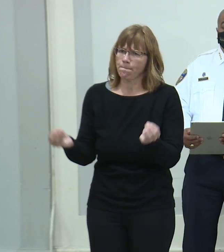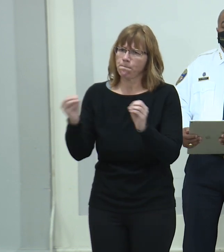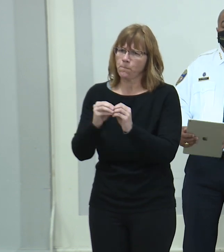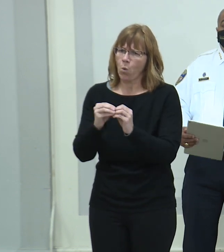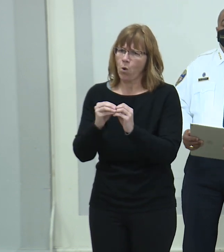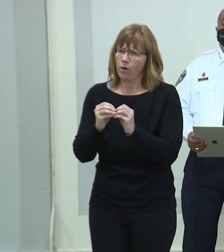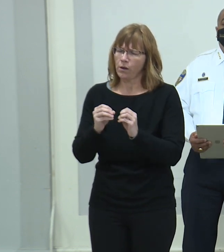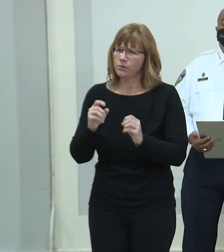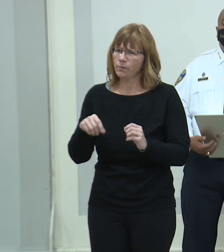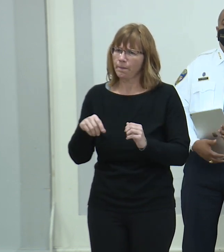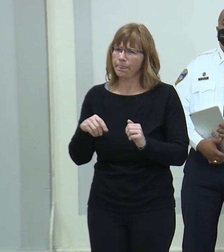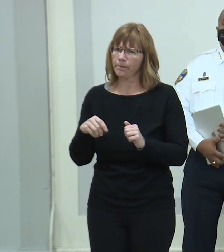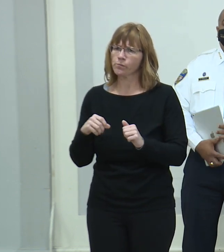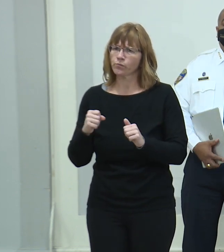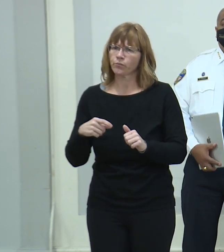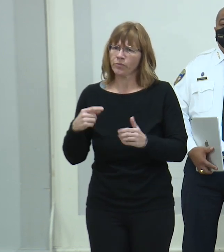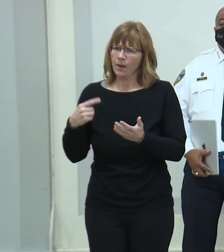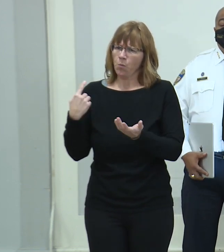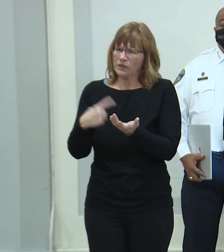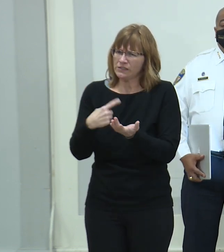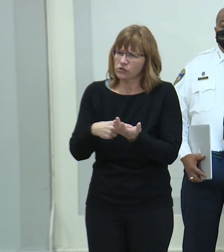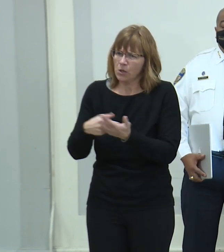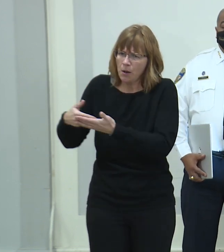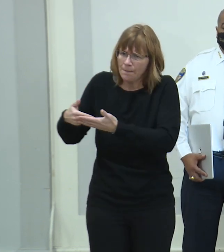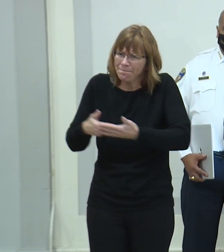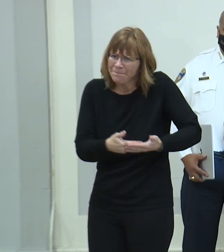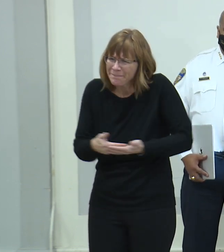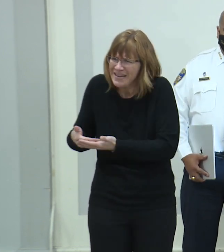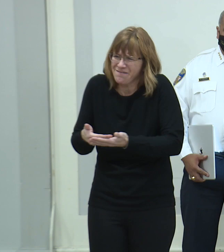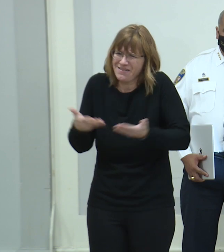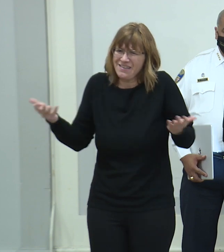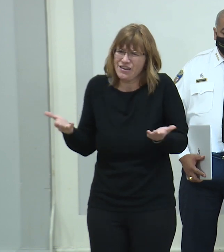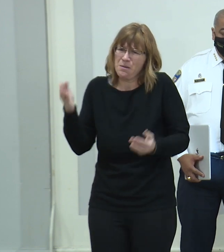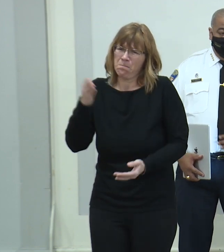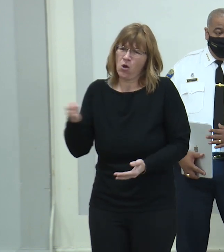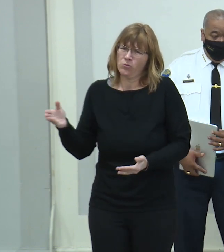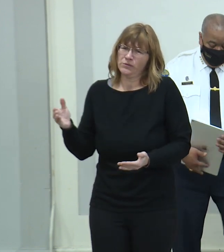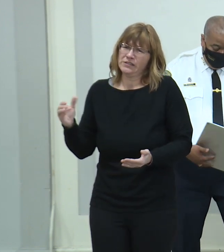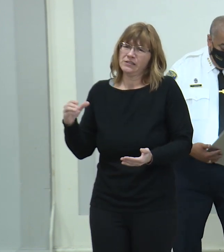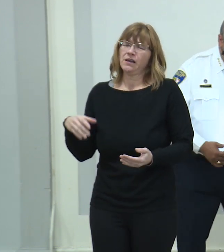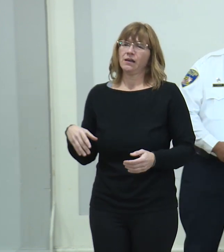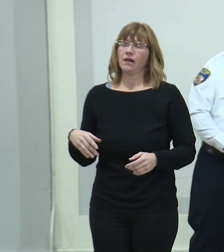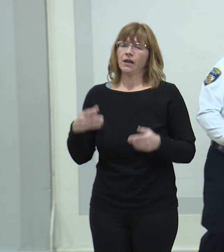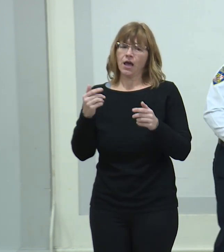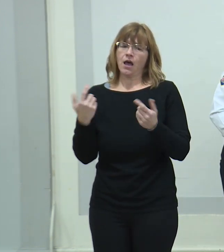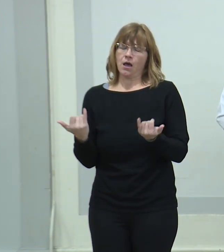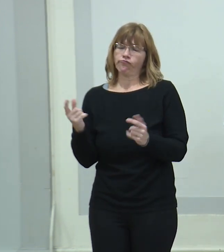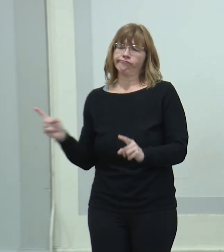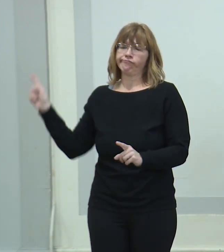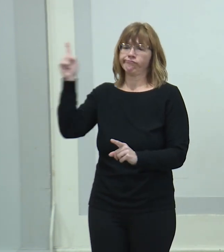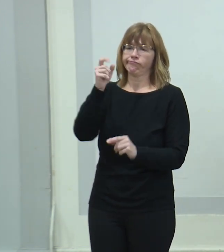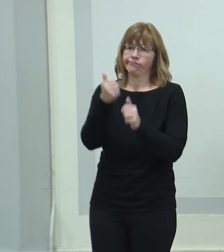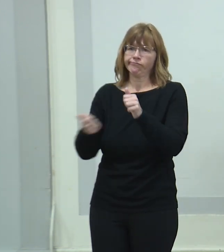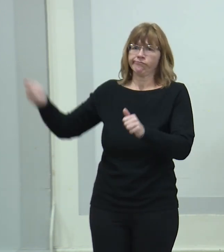understand that we're talking about babies here in Baltimore. And Commissioner Harrison, please come forward.